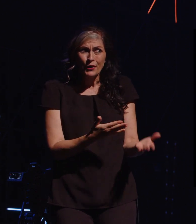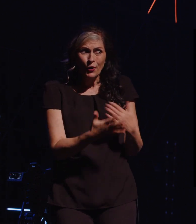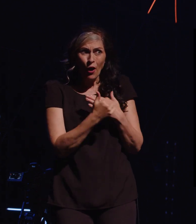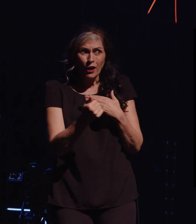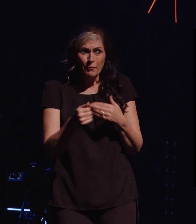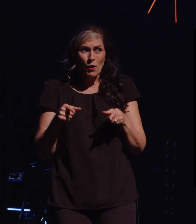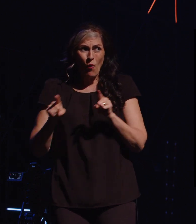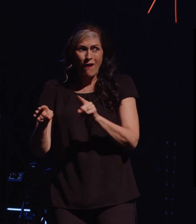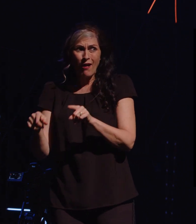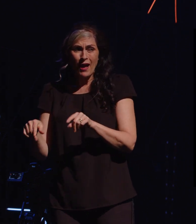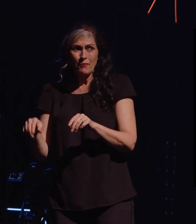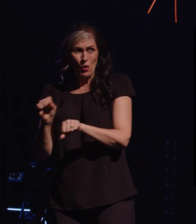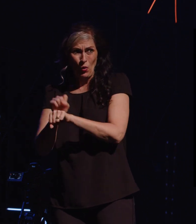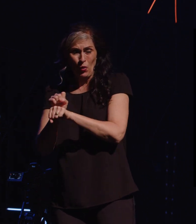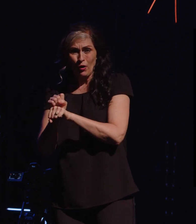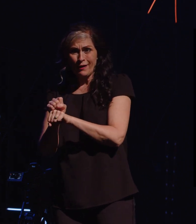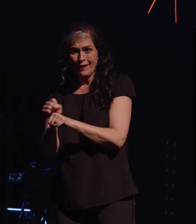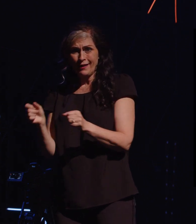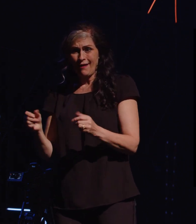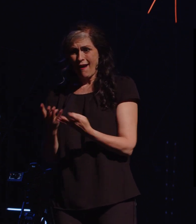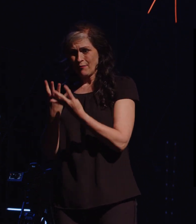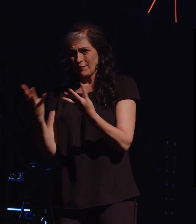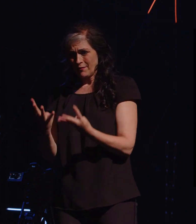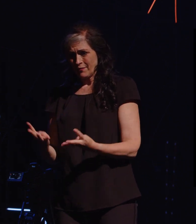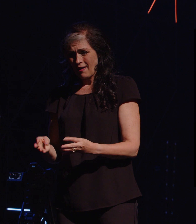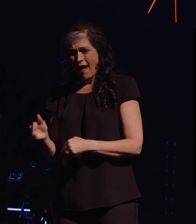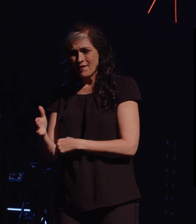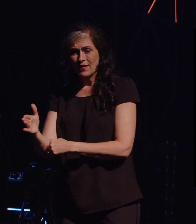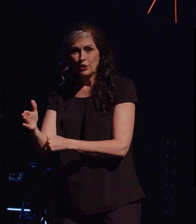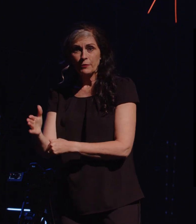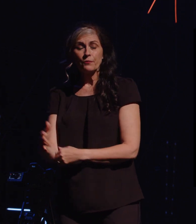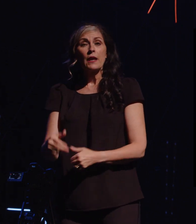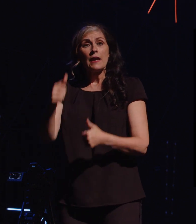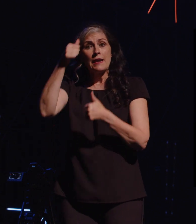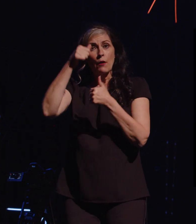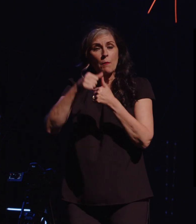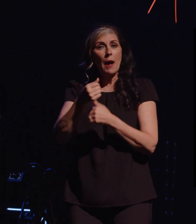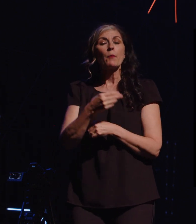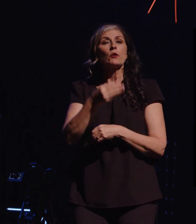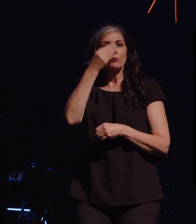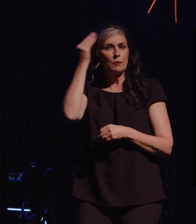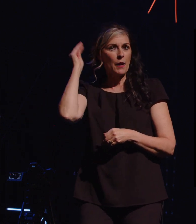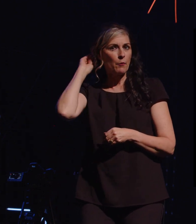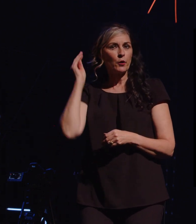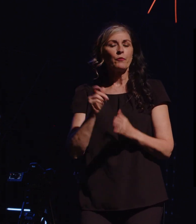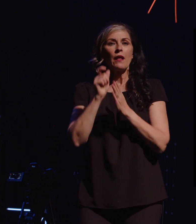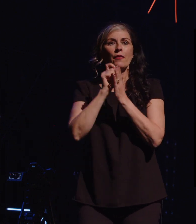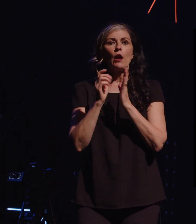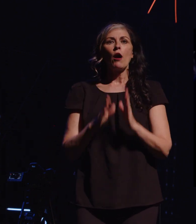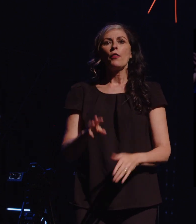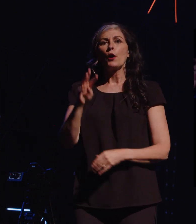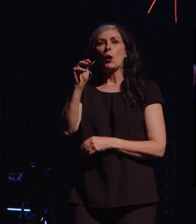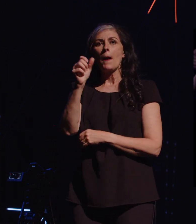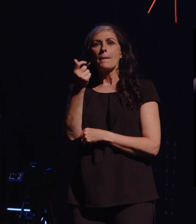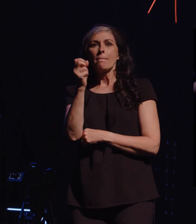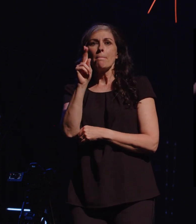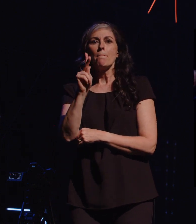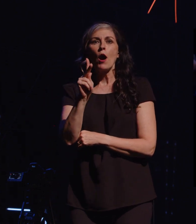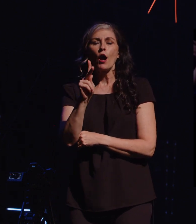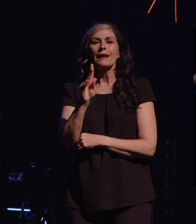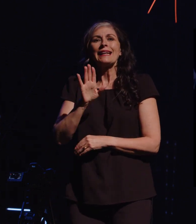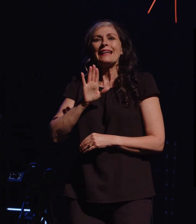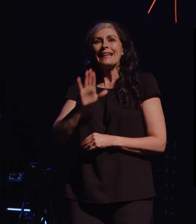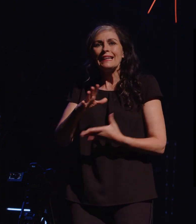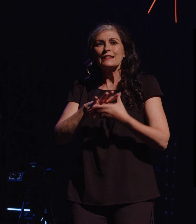while I'm fishing. Now, keep in mind, this is Mark's account of the story. What do we say about Mark and how